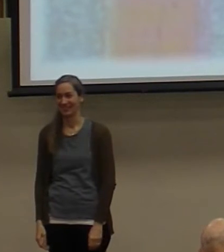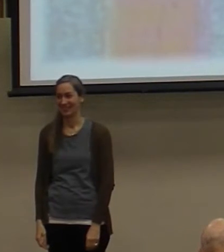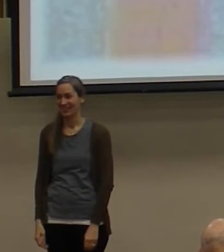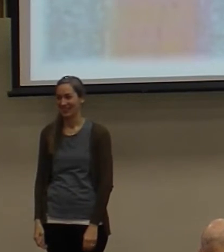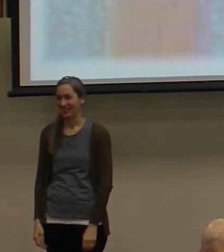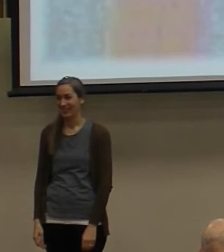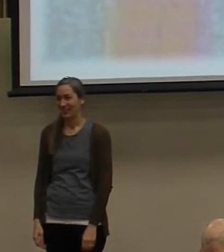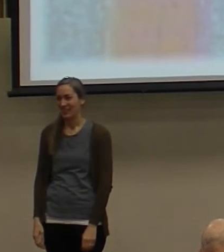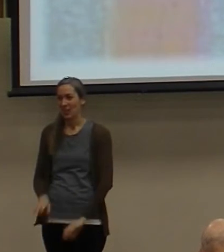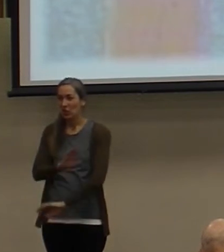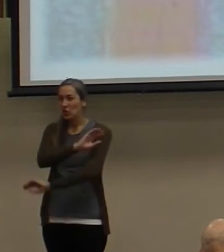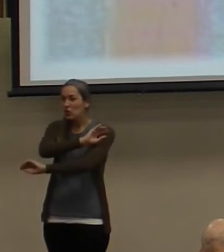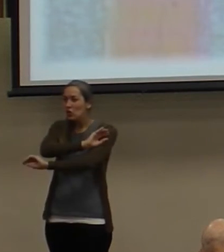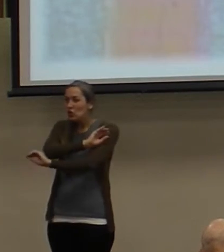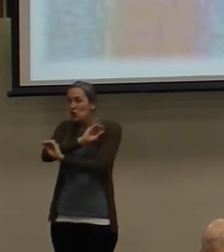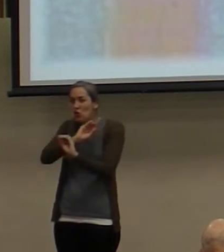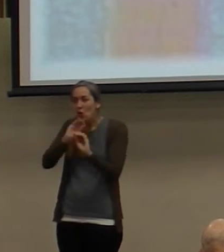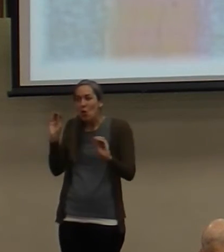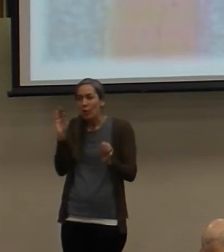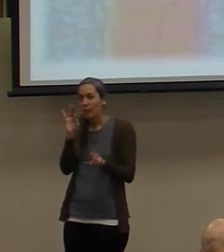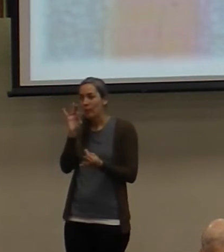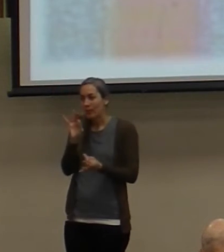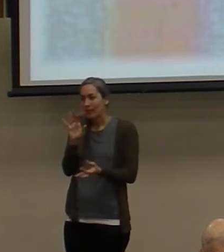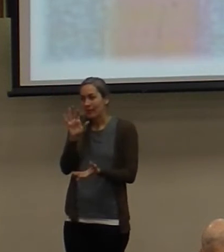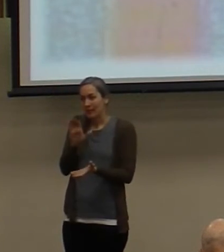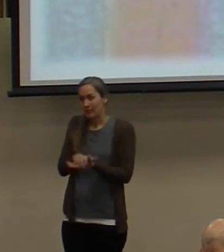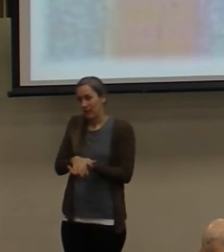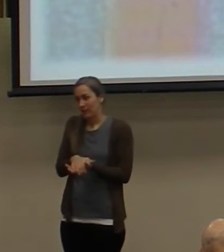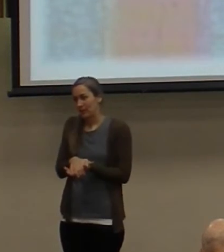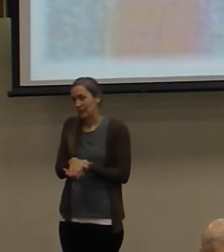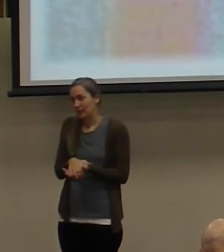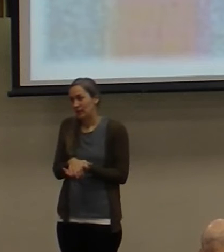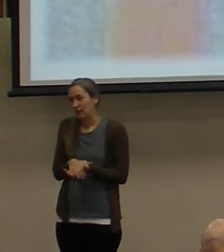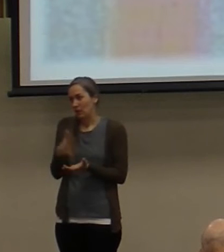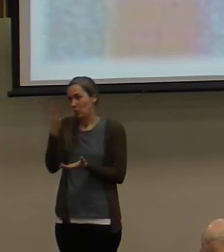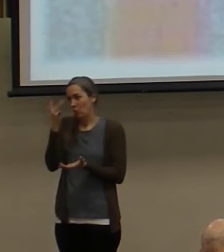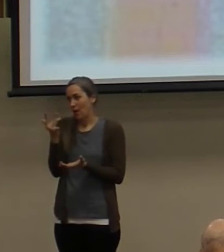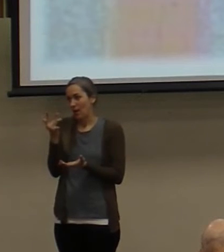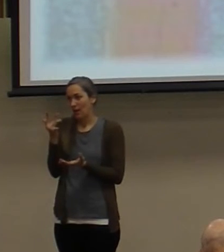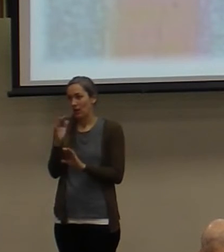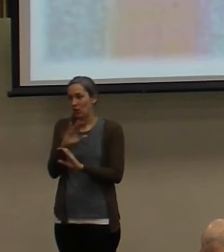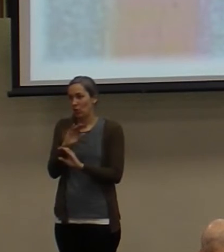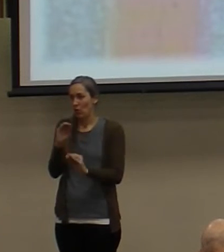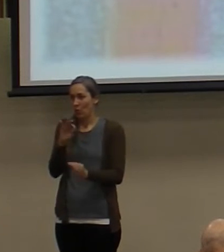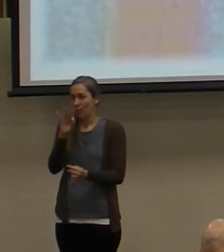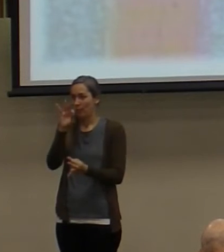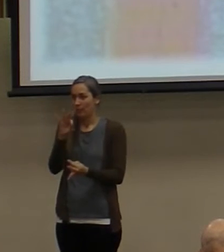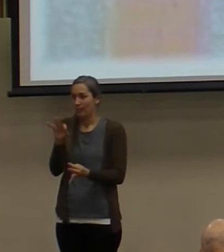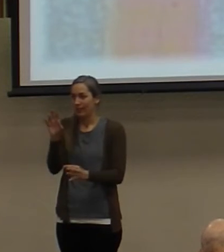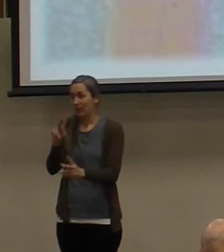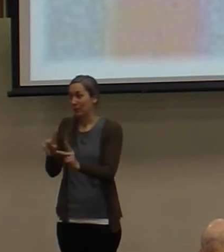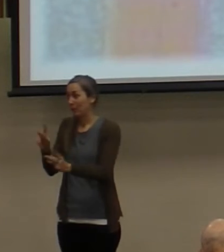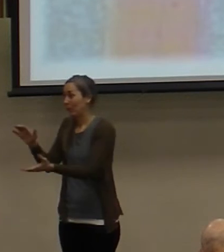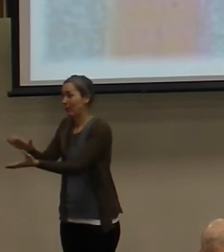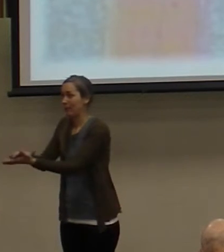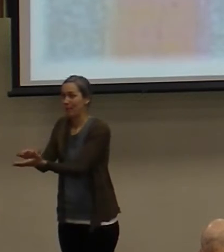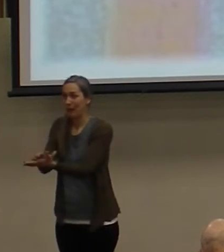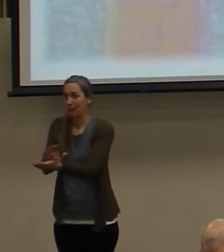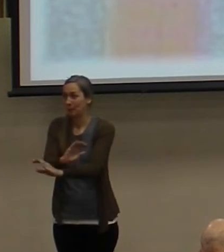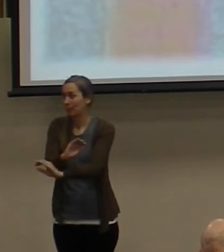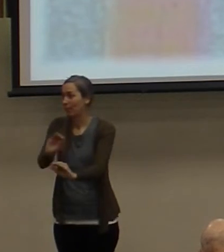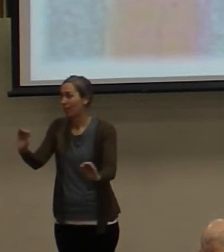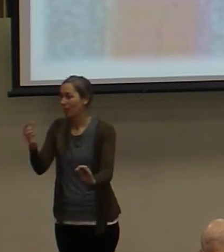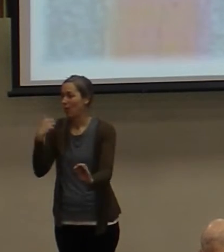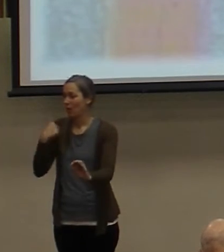There are no perfect marriages, folks, because there are no perfect people to marry. We